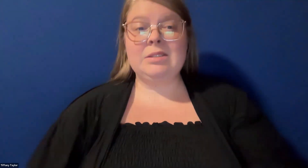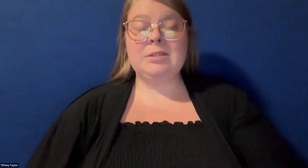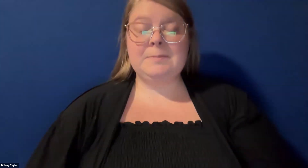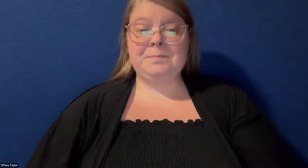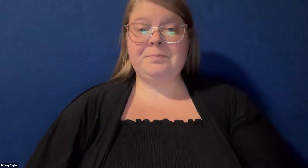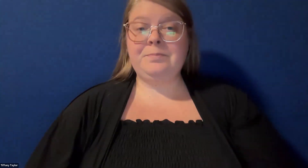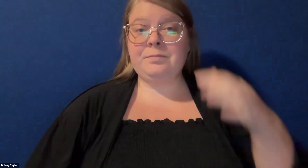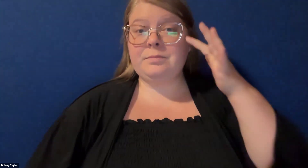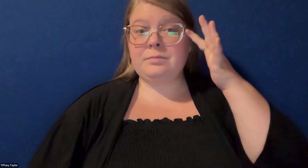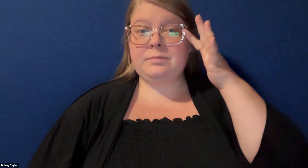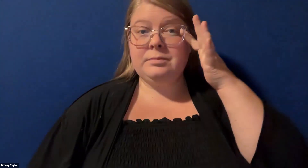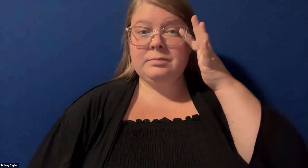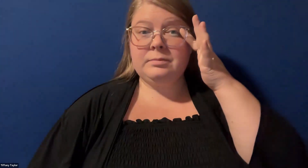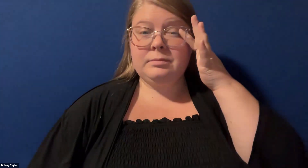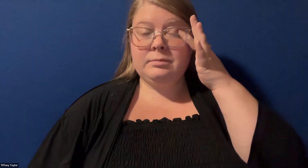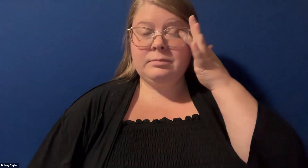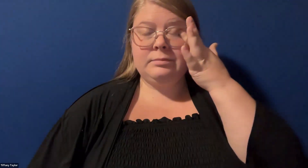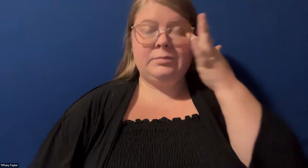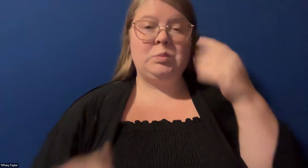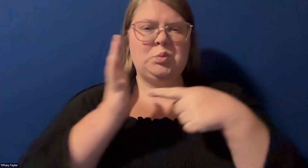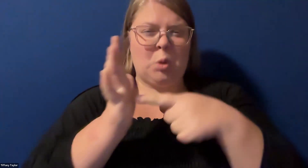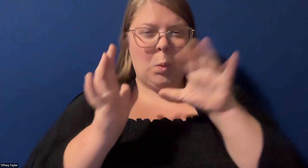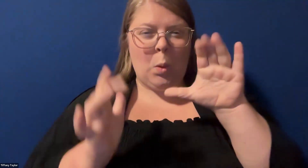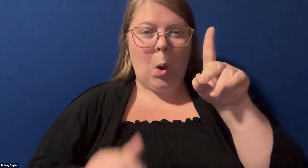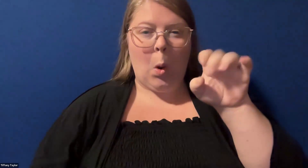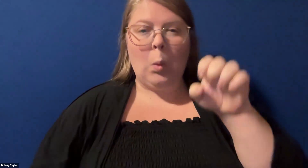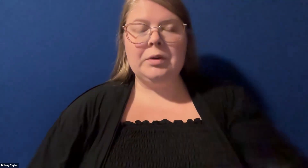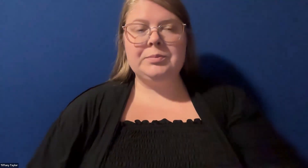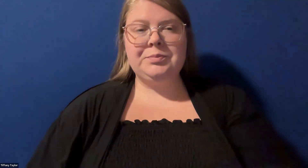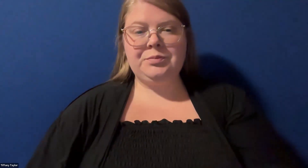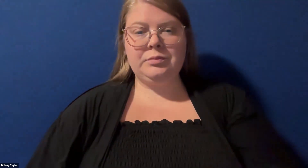code part of this section, which is